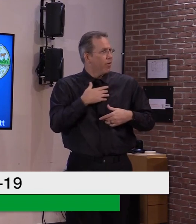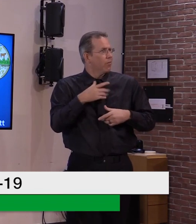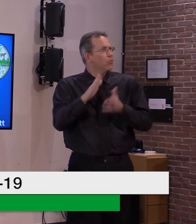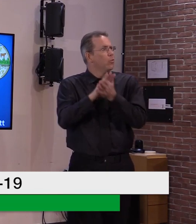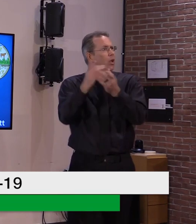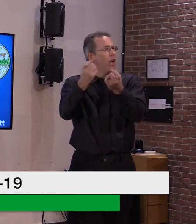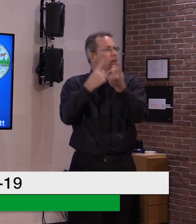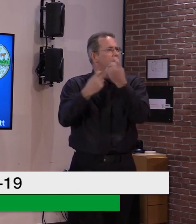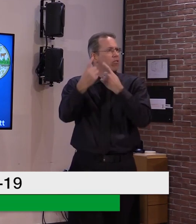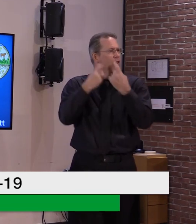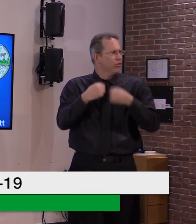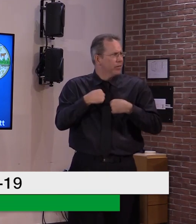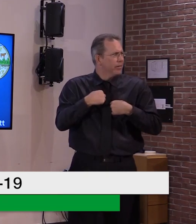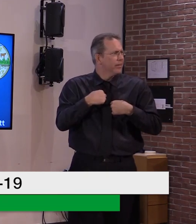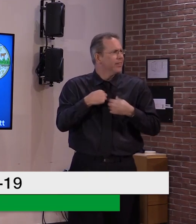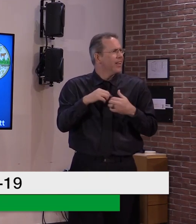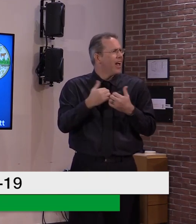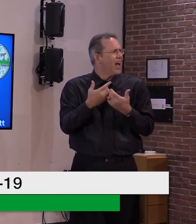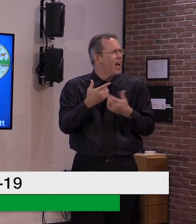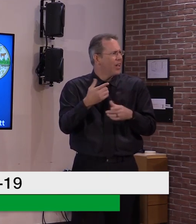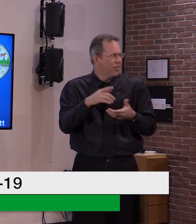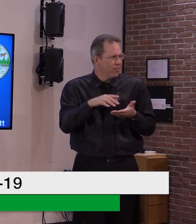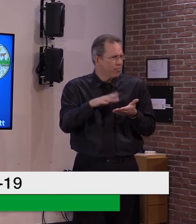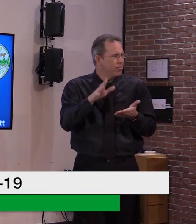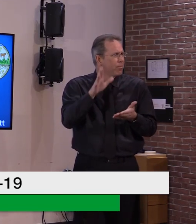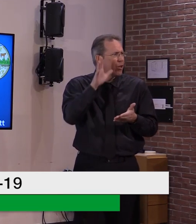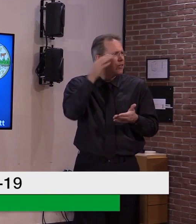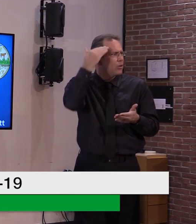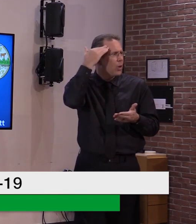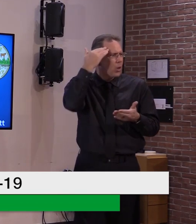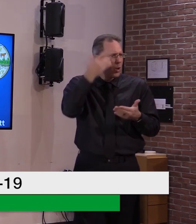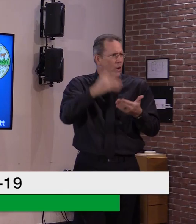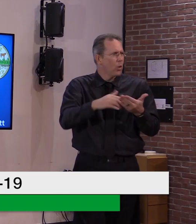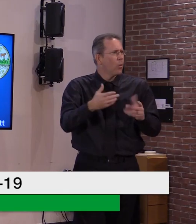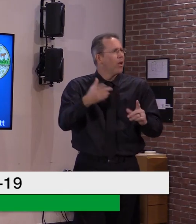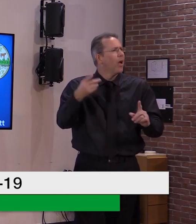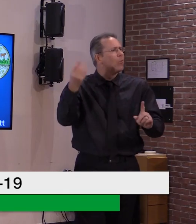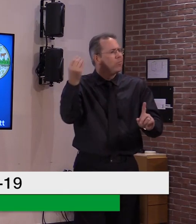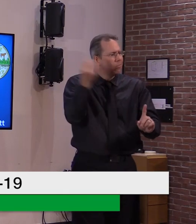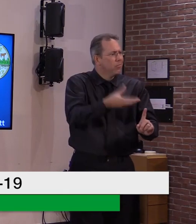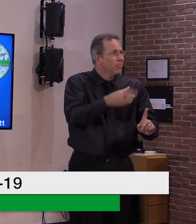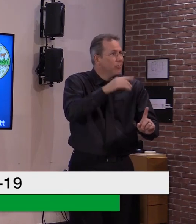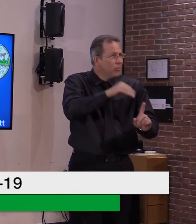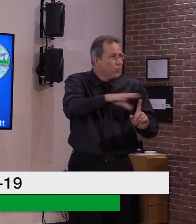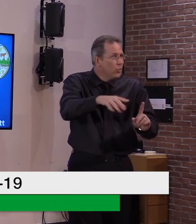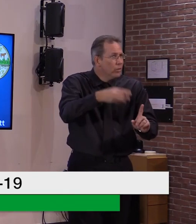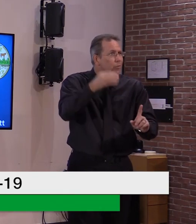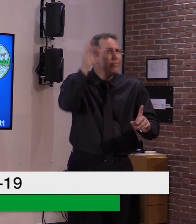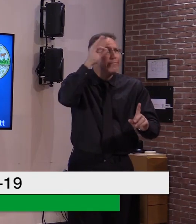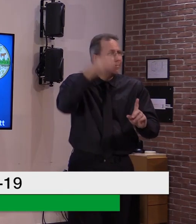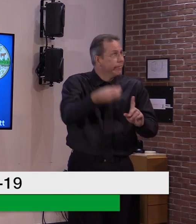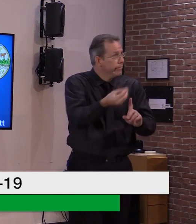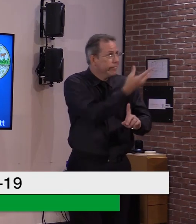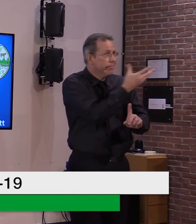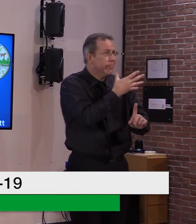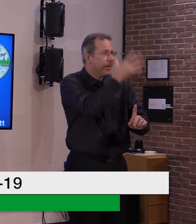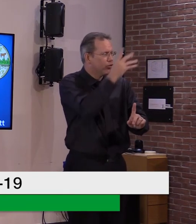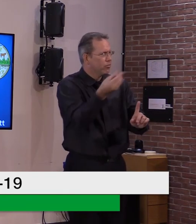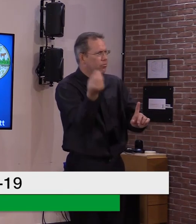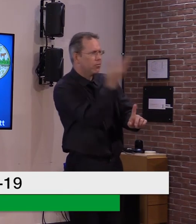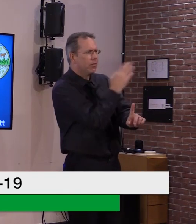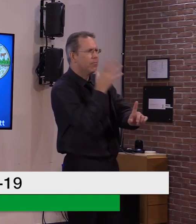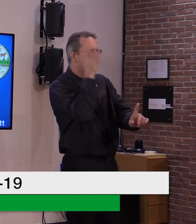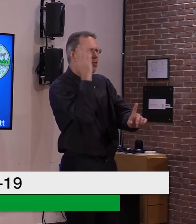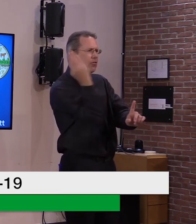up that this is going to be part of the screening when they their kids return to school next week yeah thanks for the question